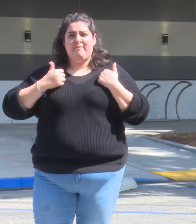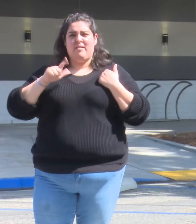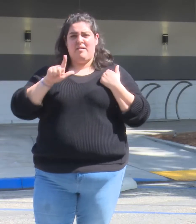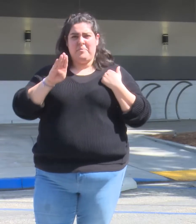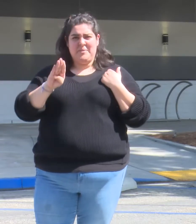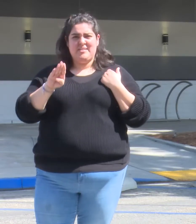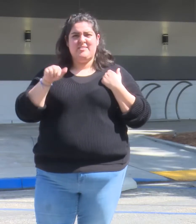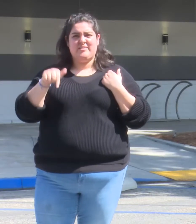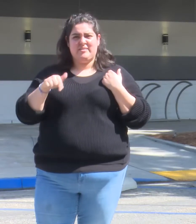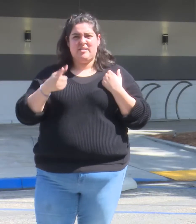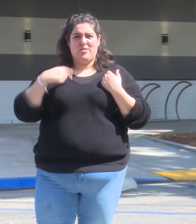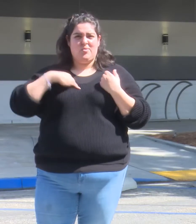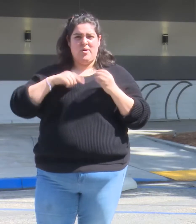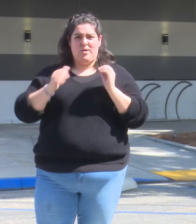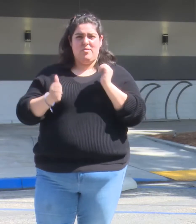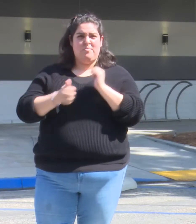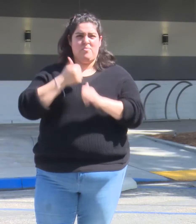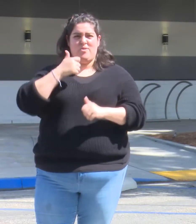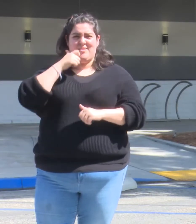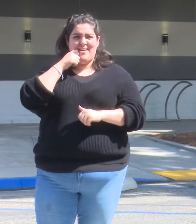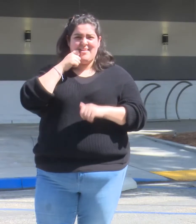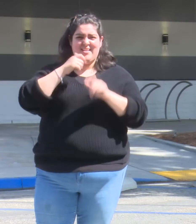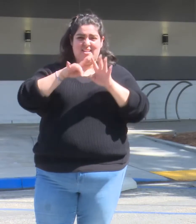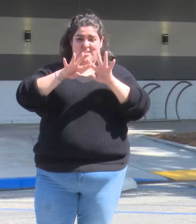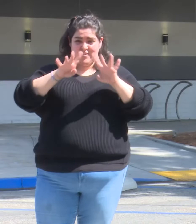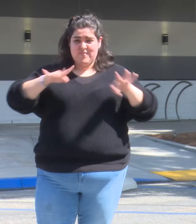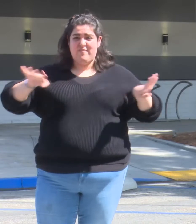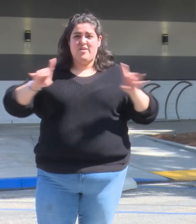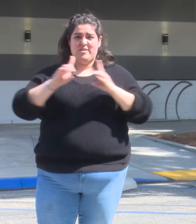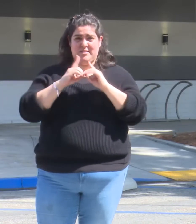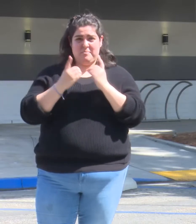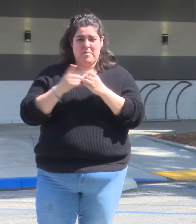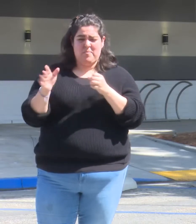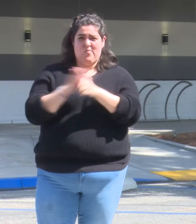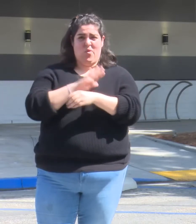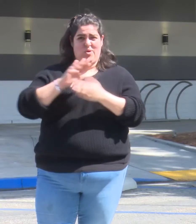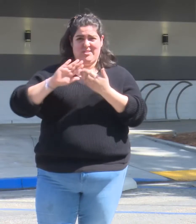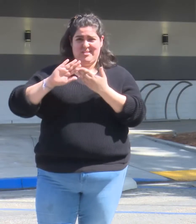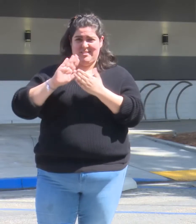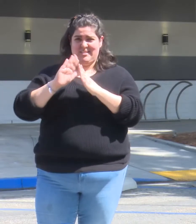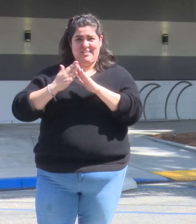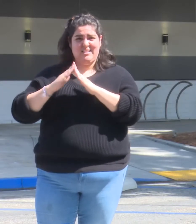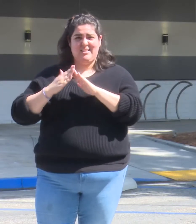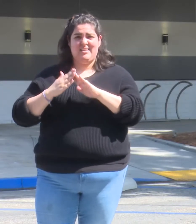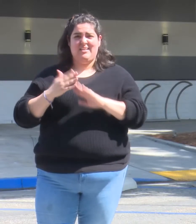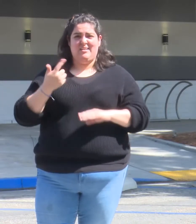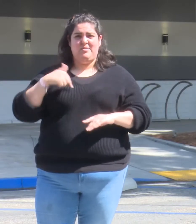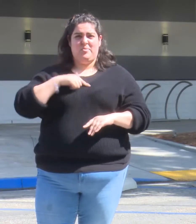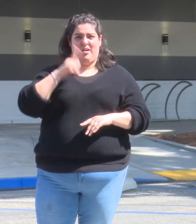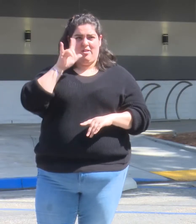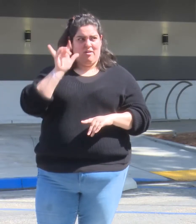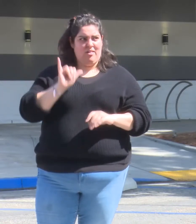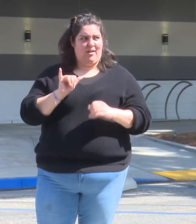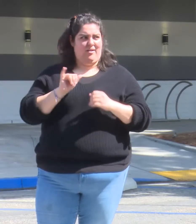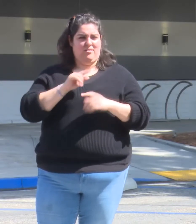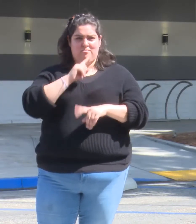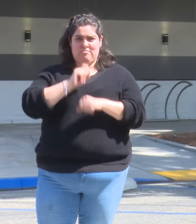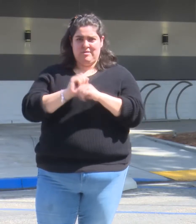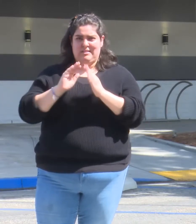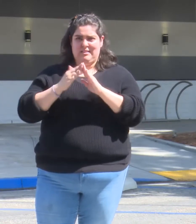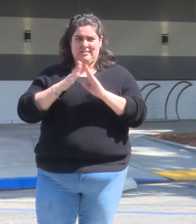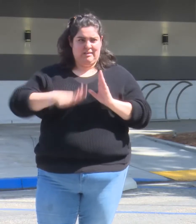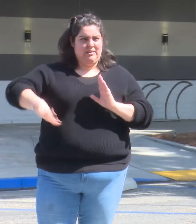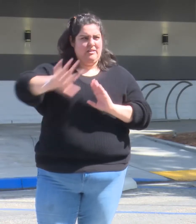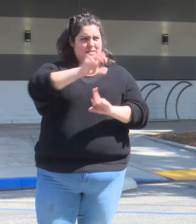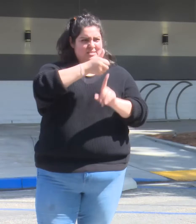most ethnically diverse department in the city. We looked like the city population we served, and